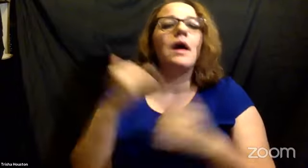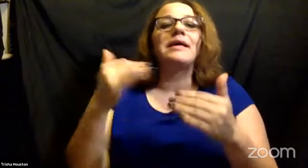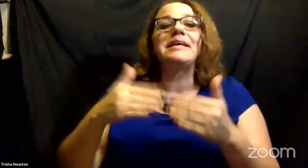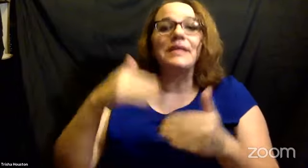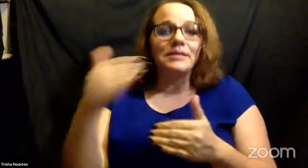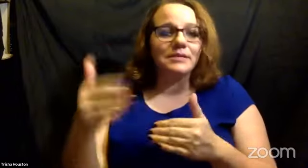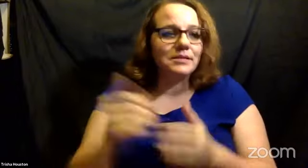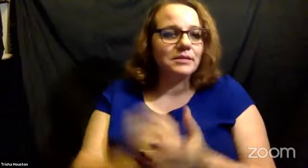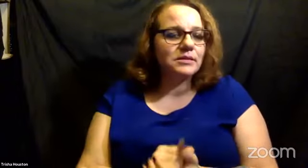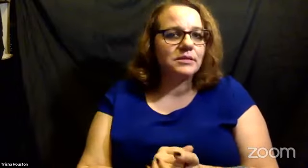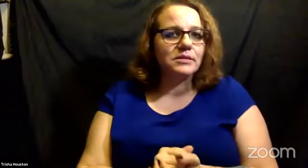Okay, thank you for that.